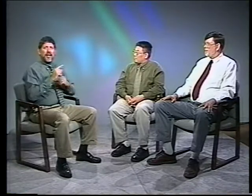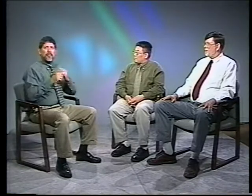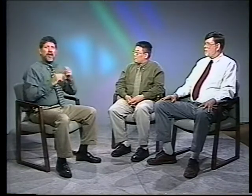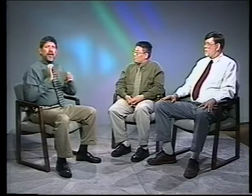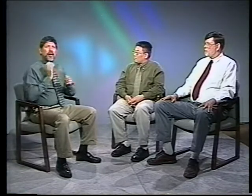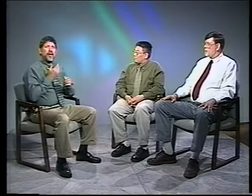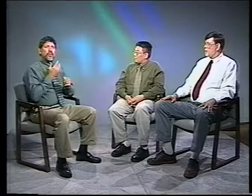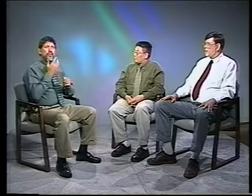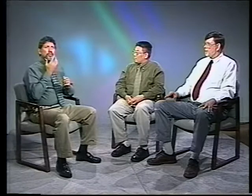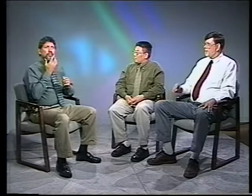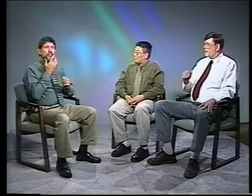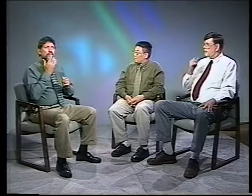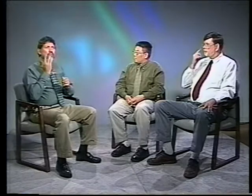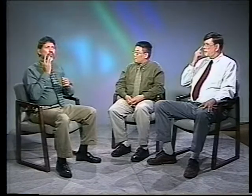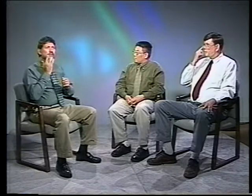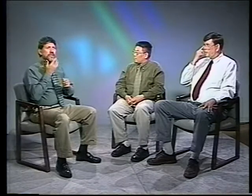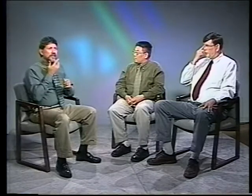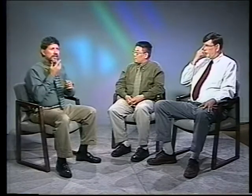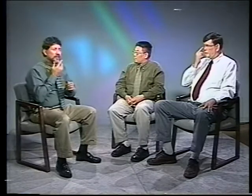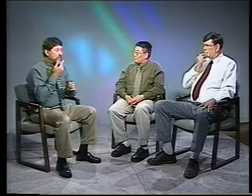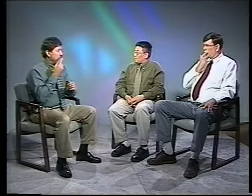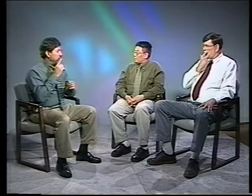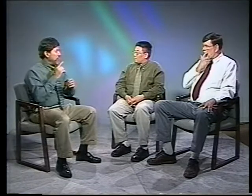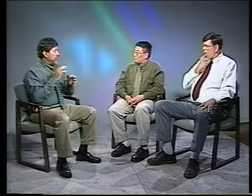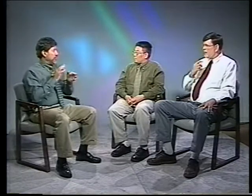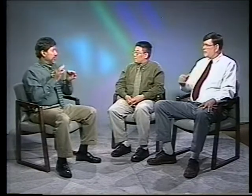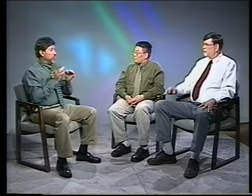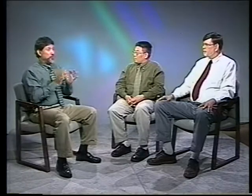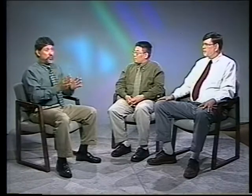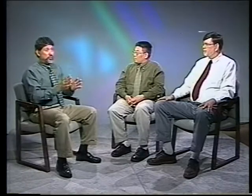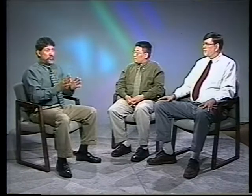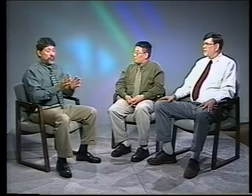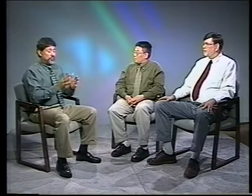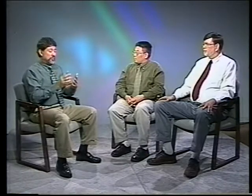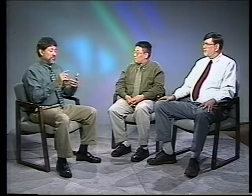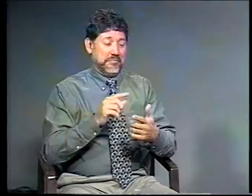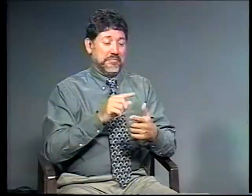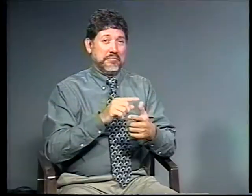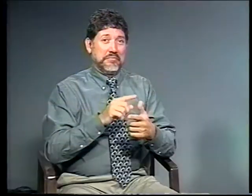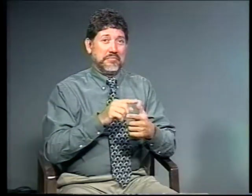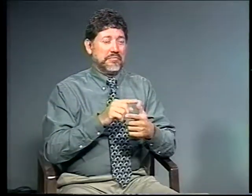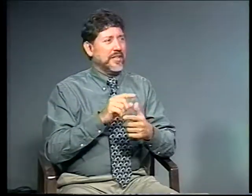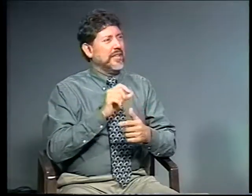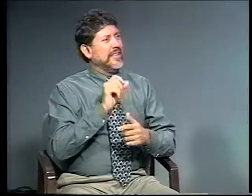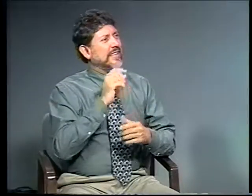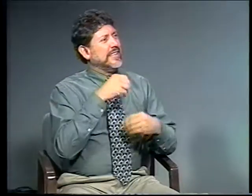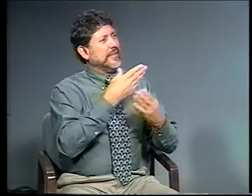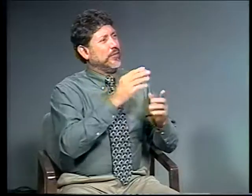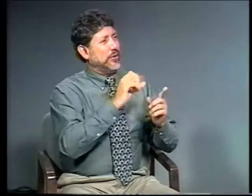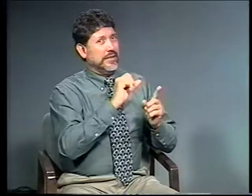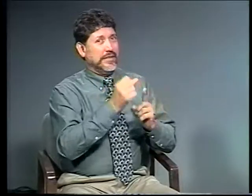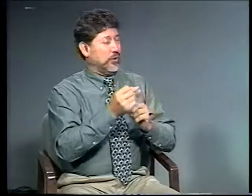So I'd like to ask our presenters here today about their preferences for interpreters.